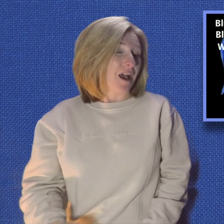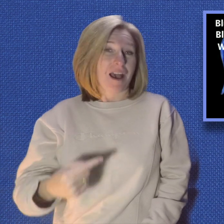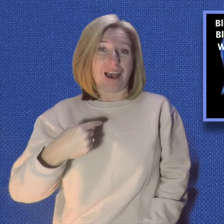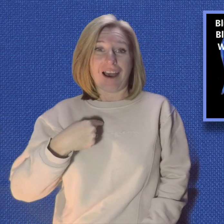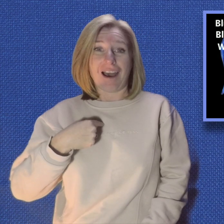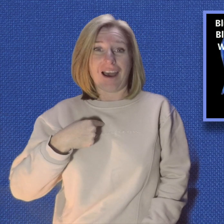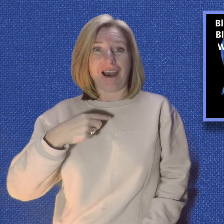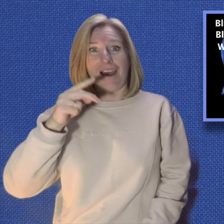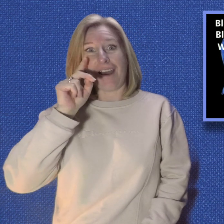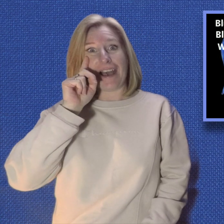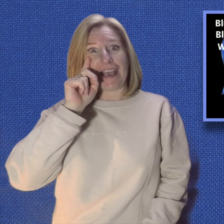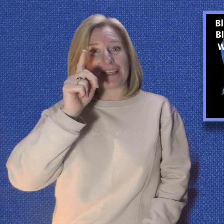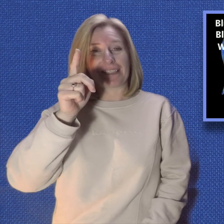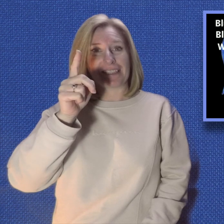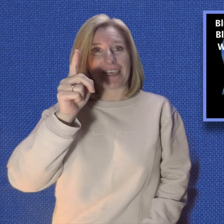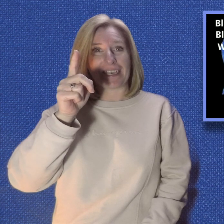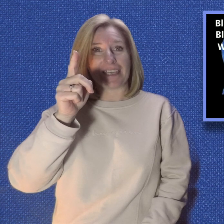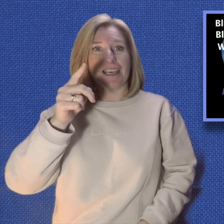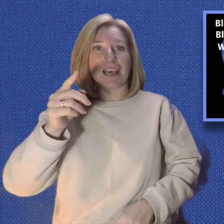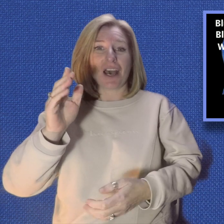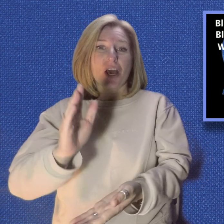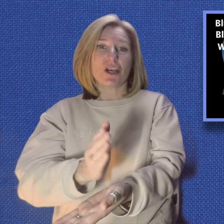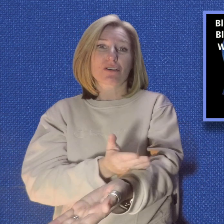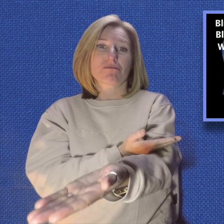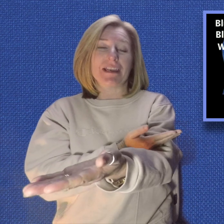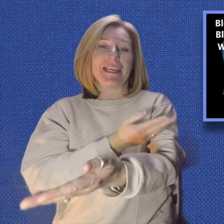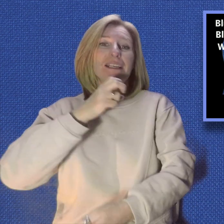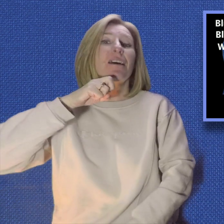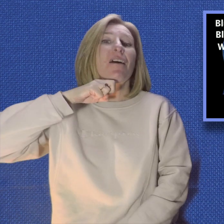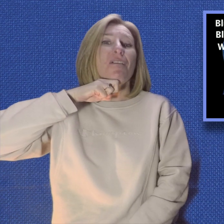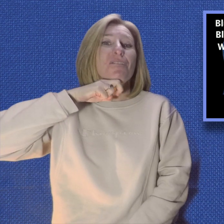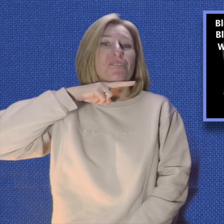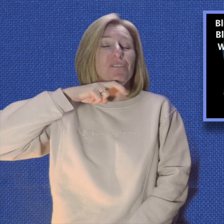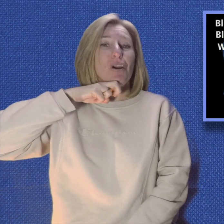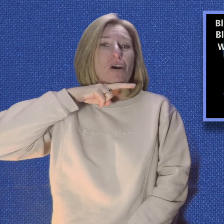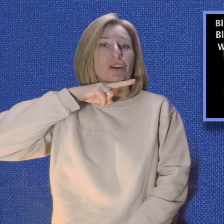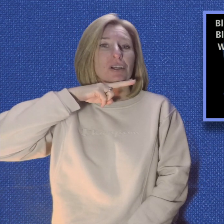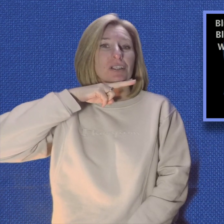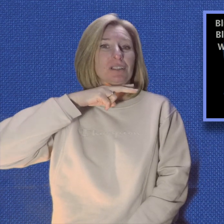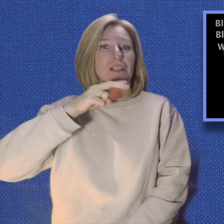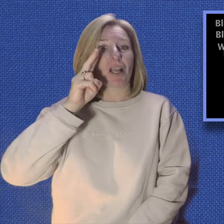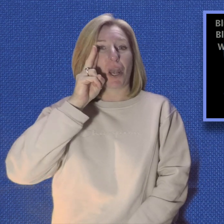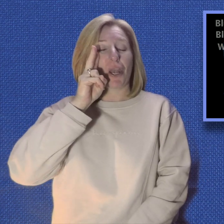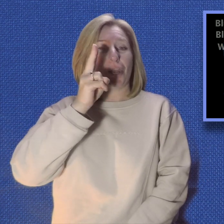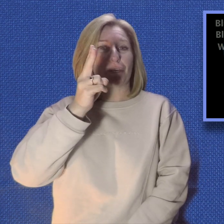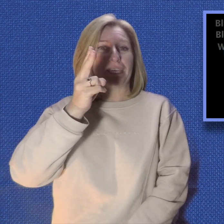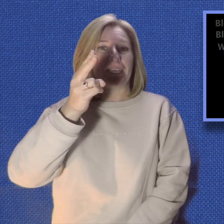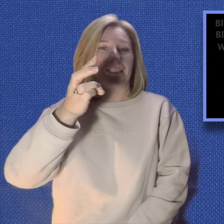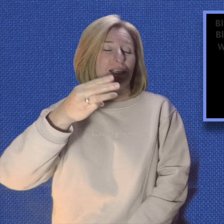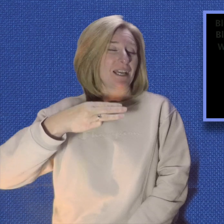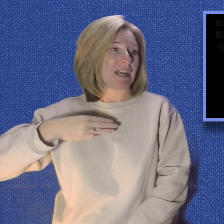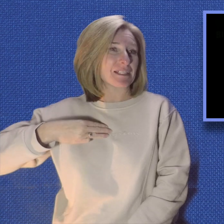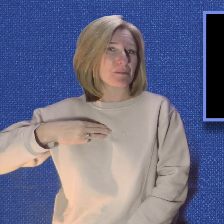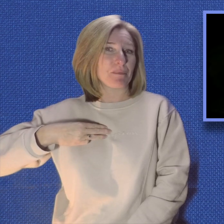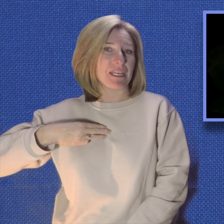I see a green frog looking at me.